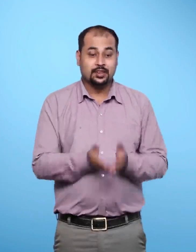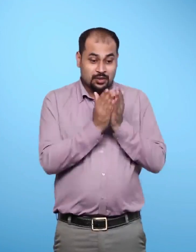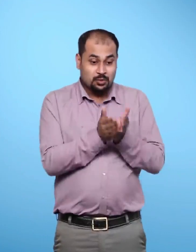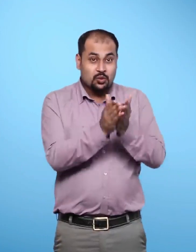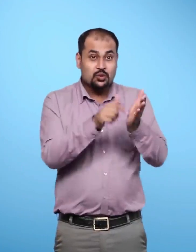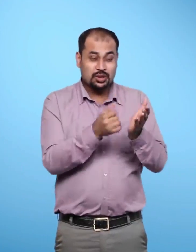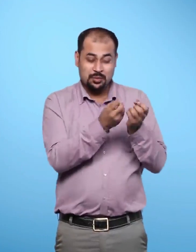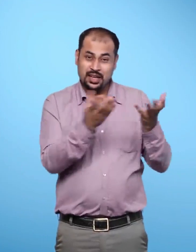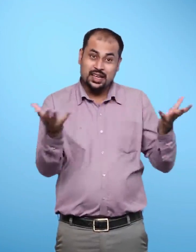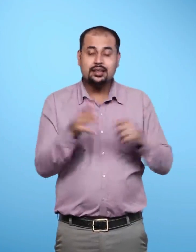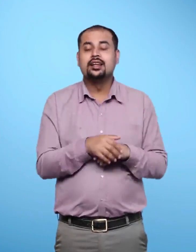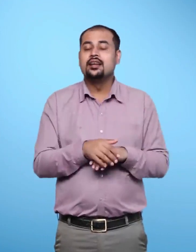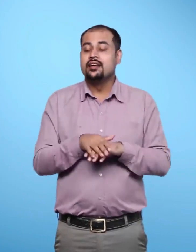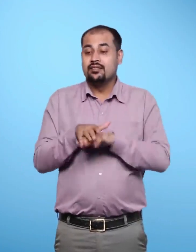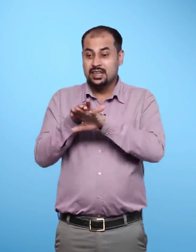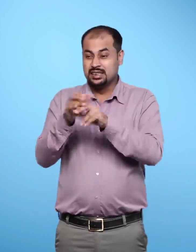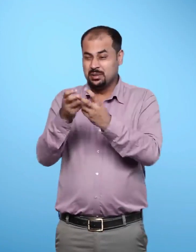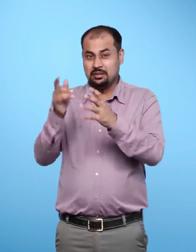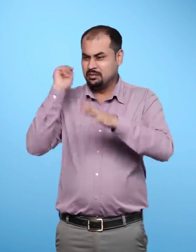Many boats have brought a good catch.